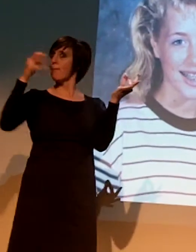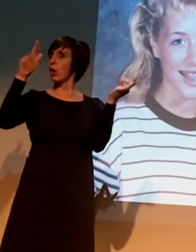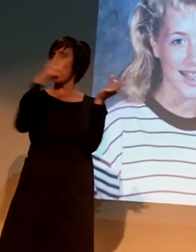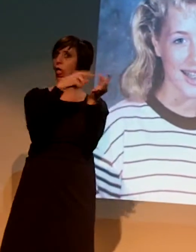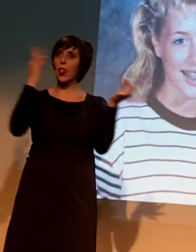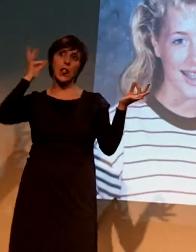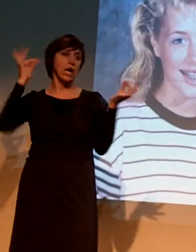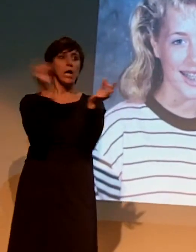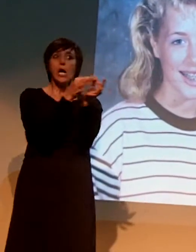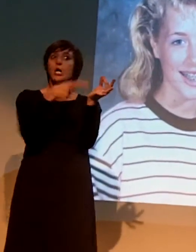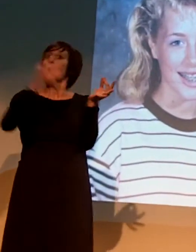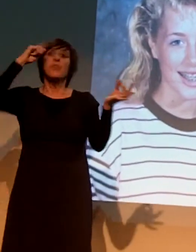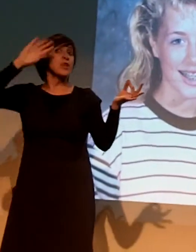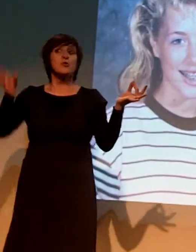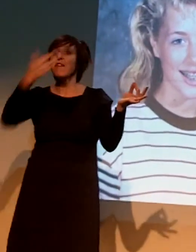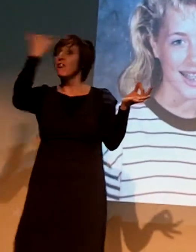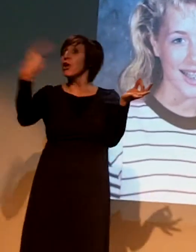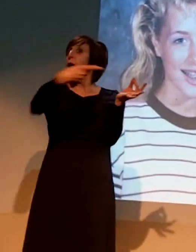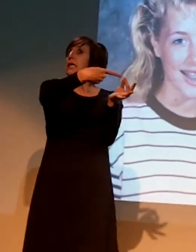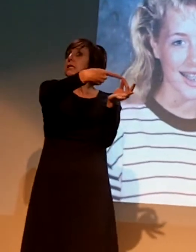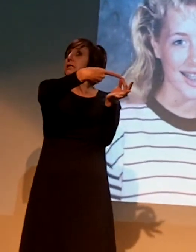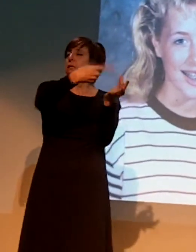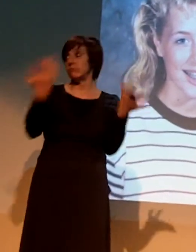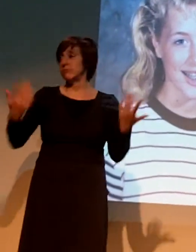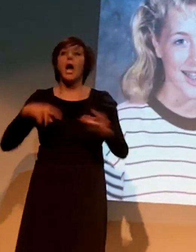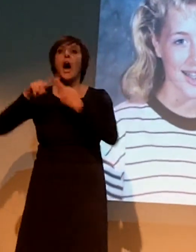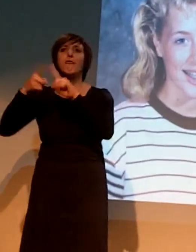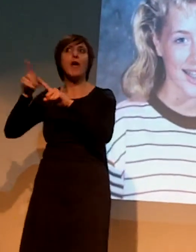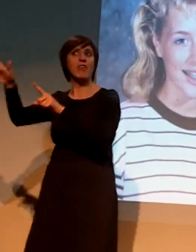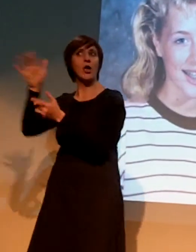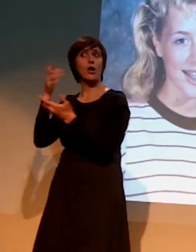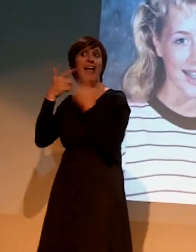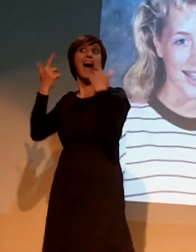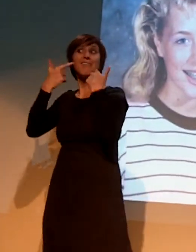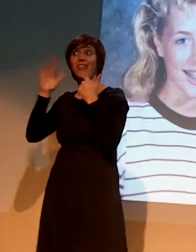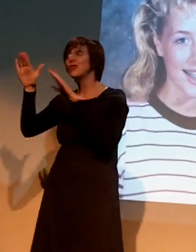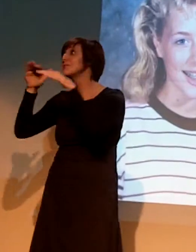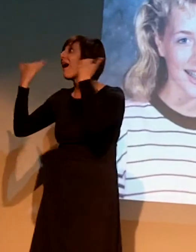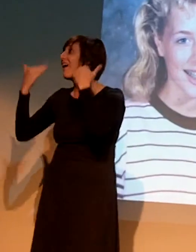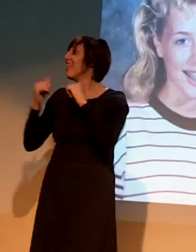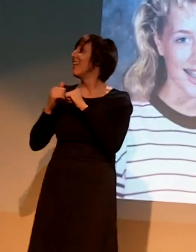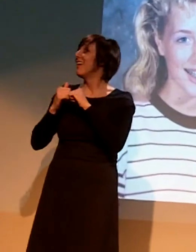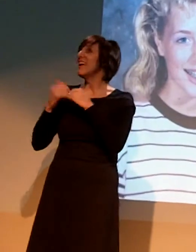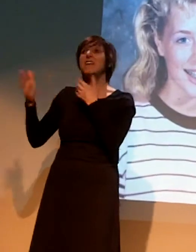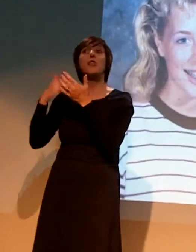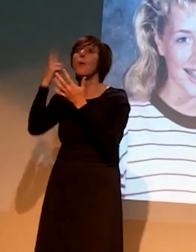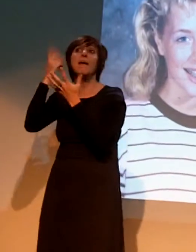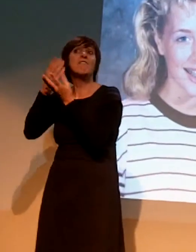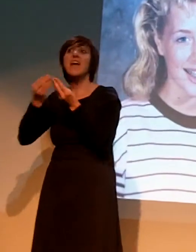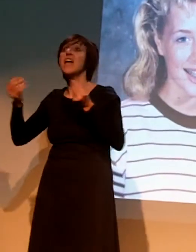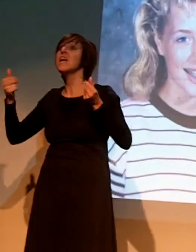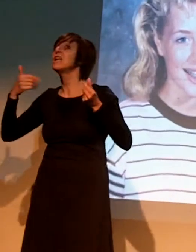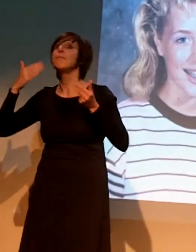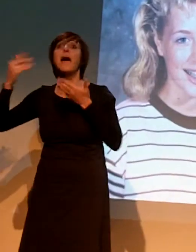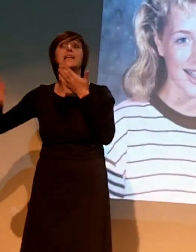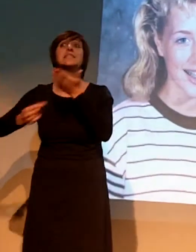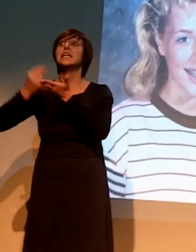You think you will never forget a friend's laugh or smile, although these two may fade in passing.